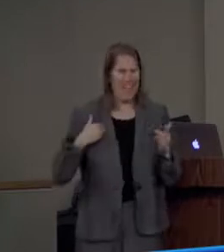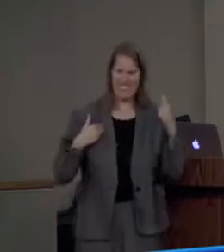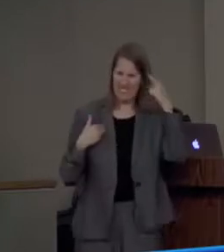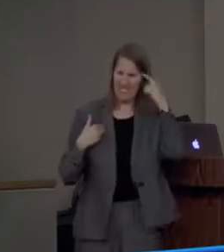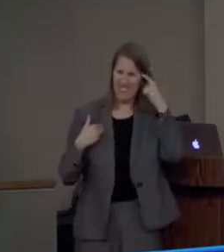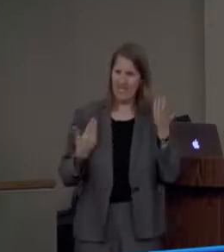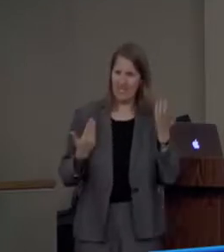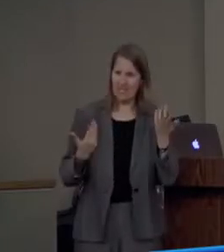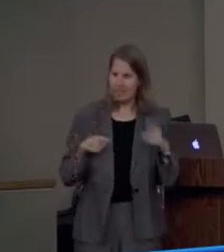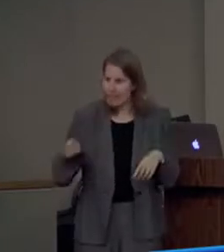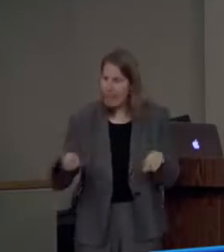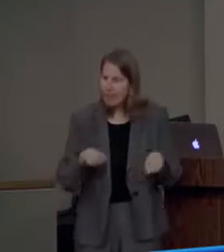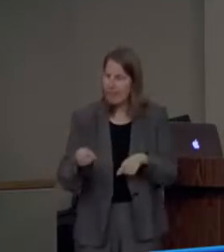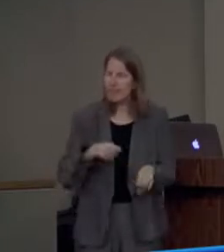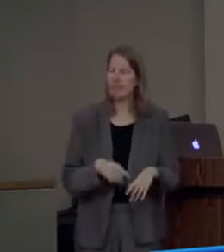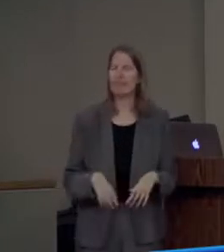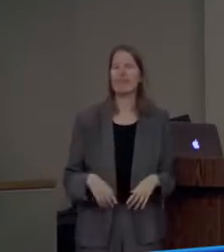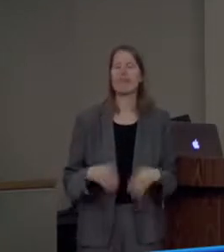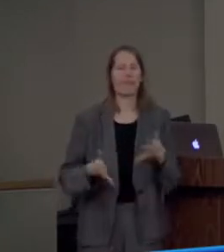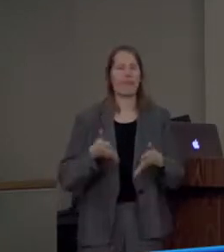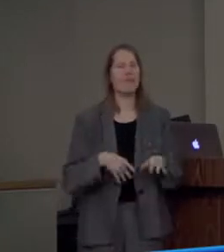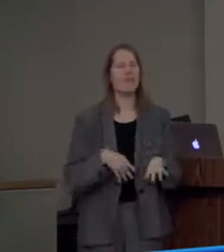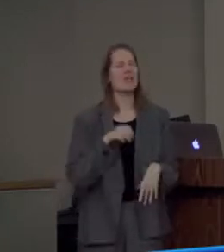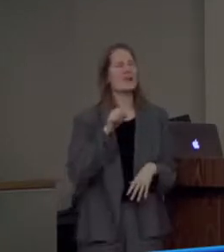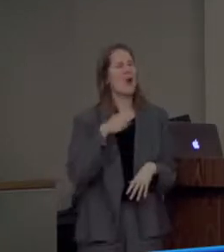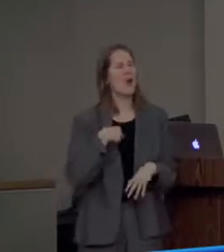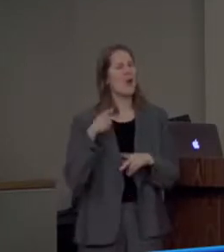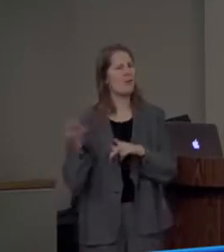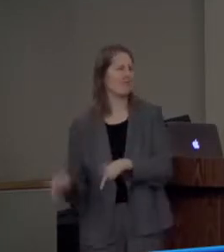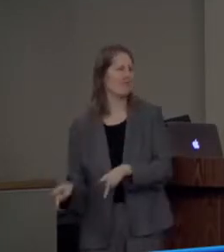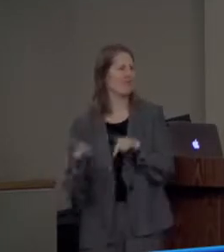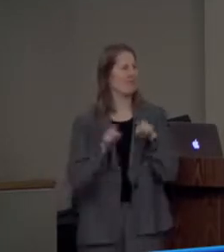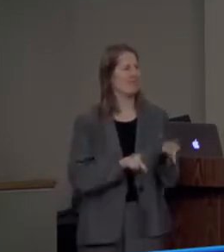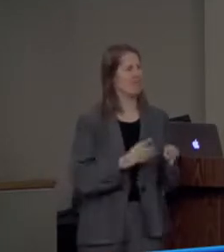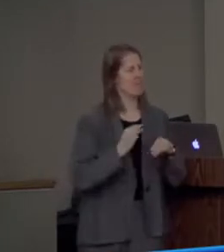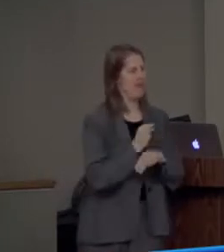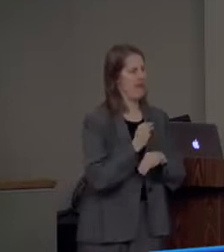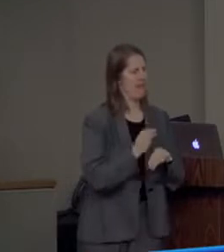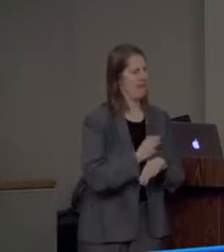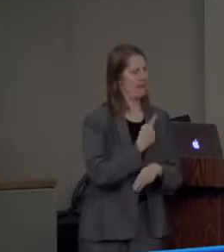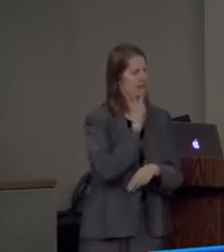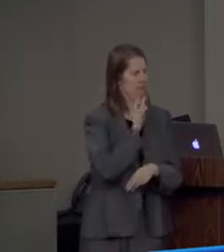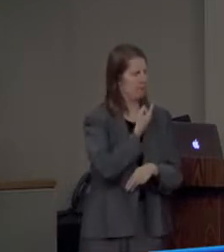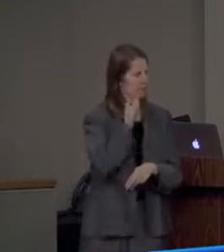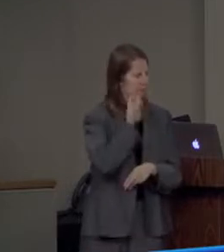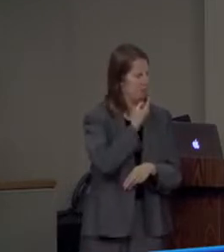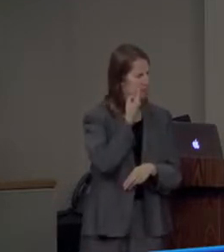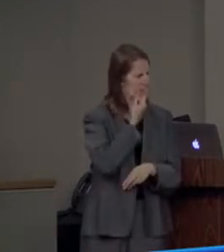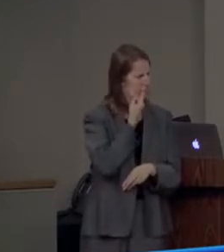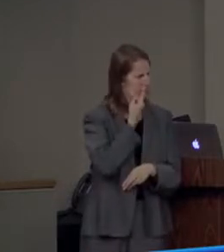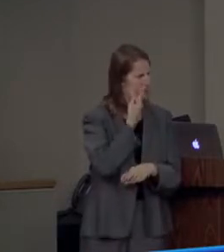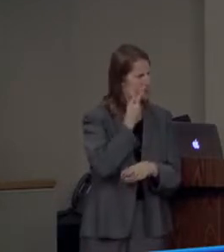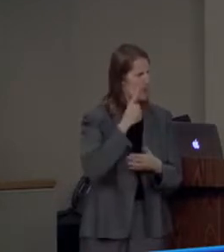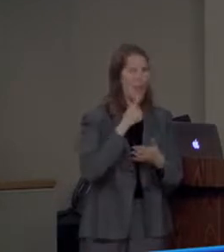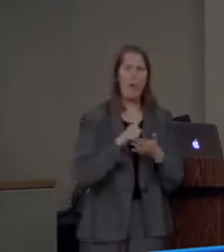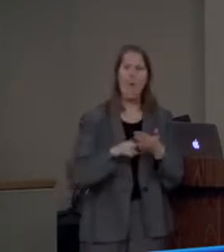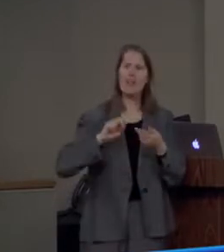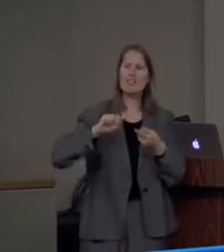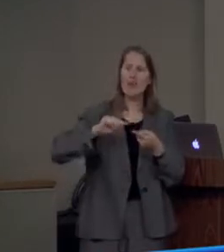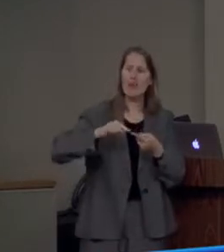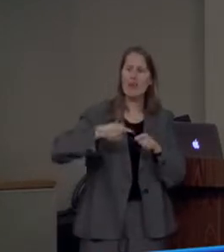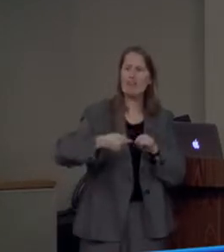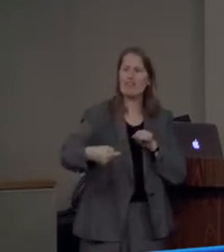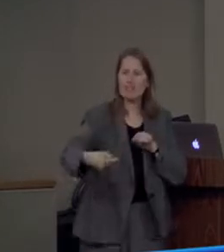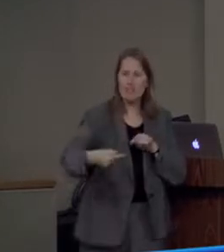vocabulary. So I was wondering about, with regard to math here, what is the reverse relationship?